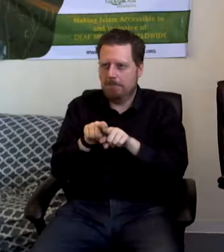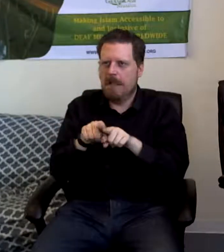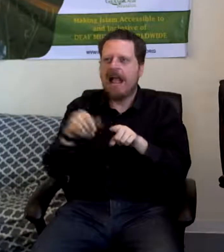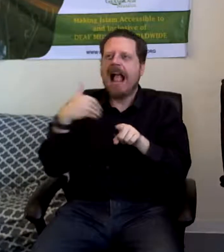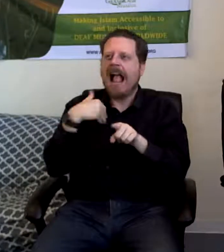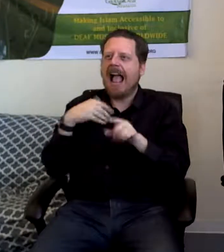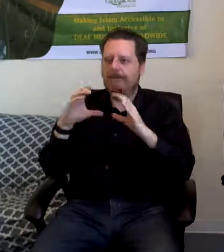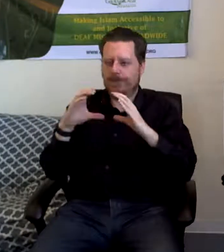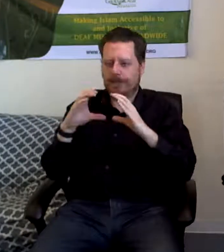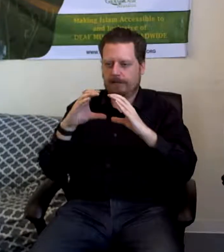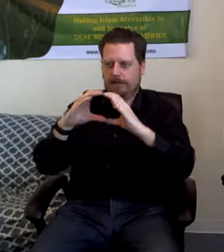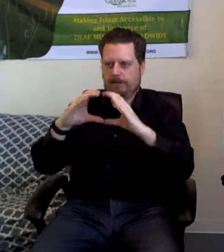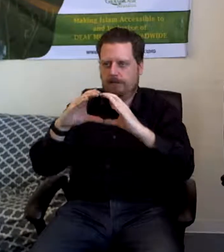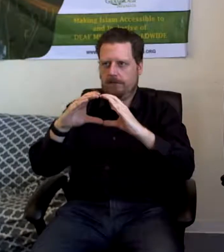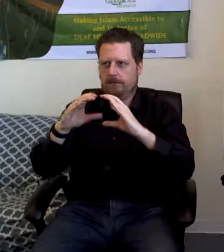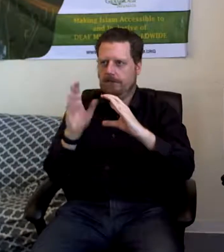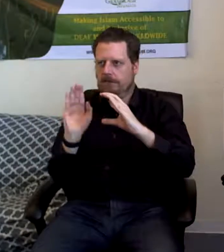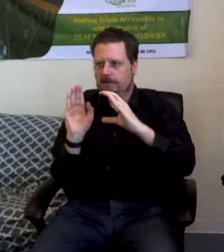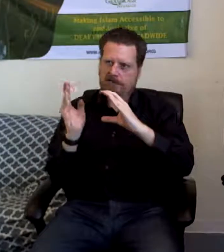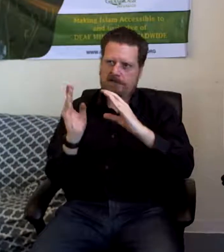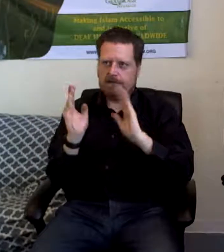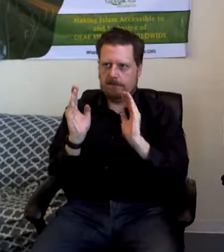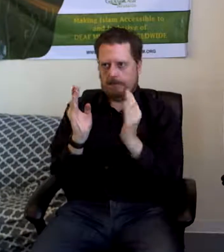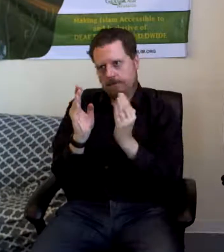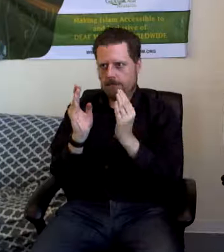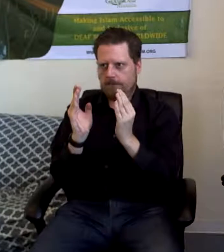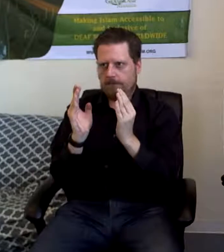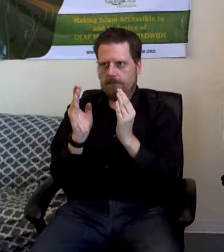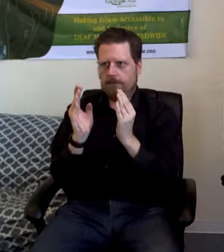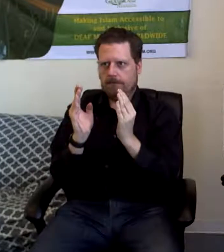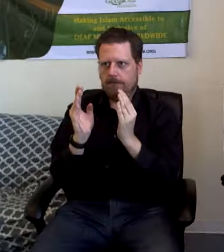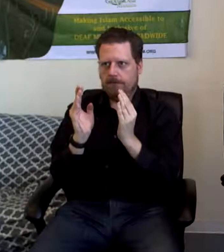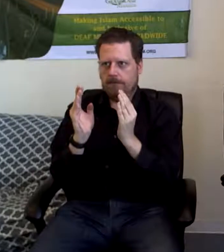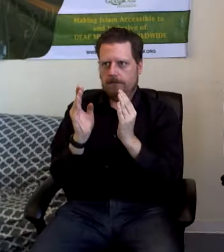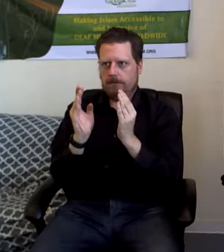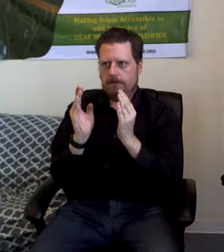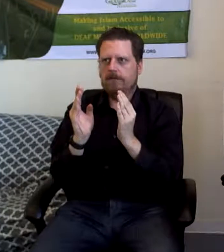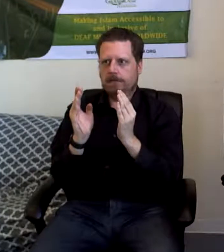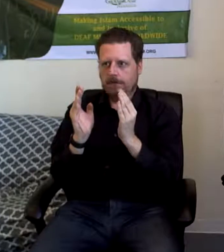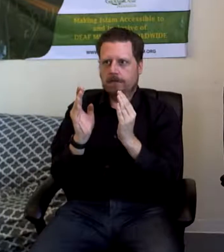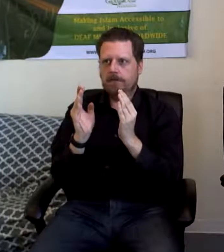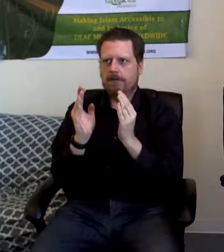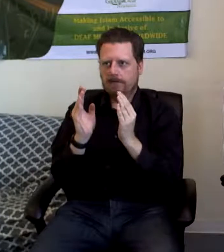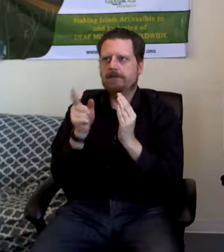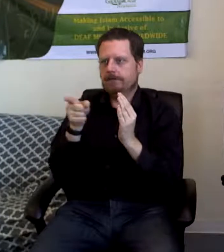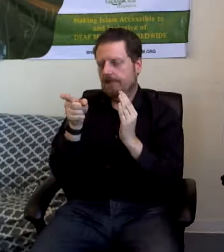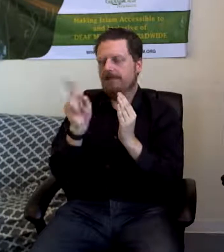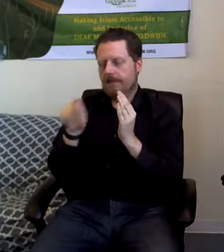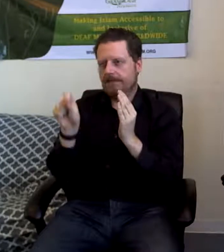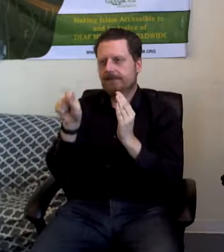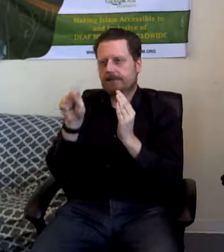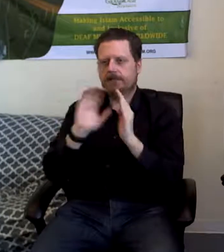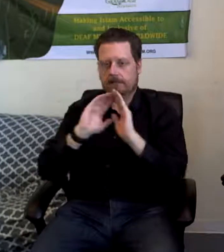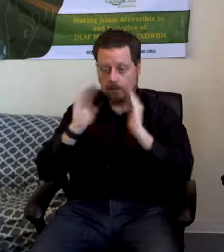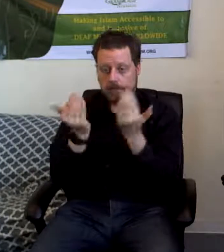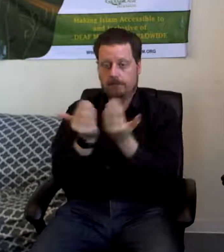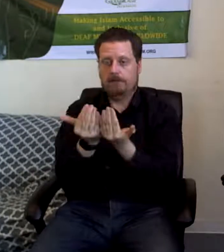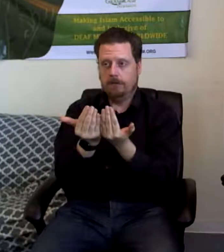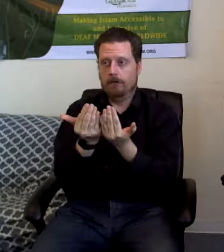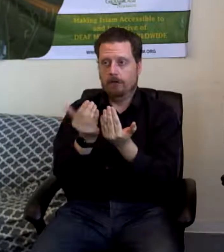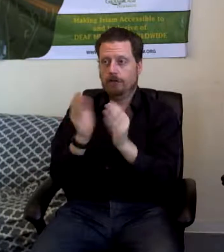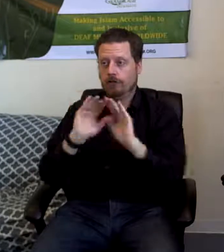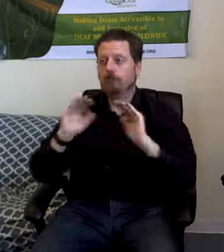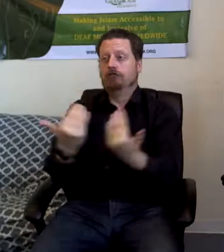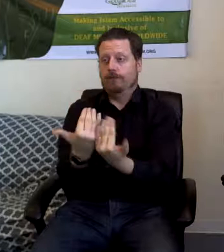a niche behind it, and the niche itself will have window. Yes, and it is curved from